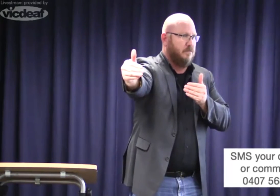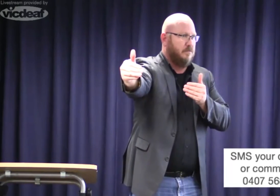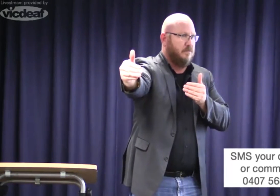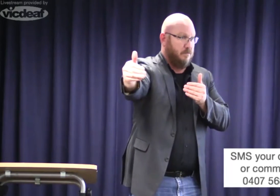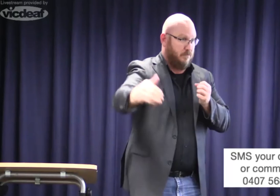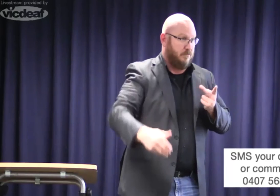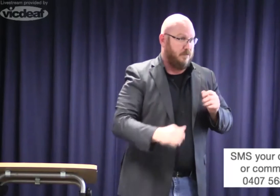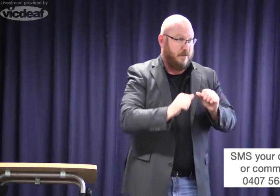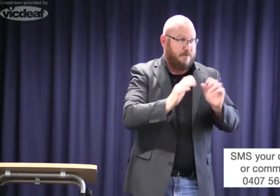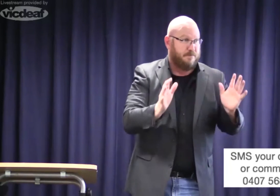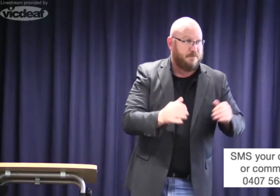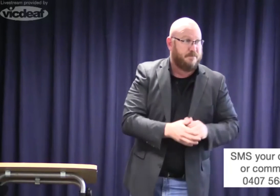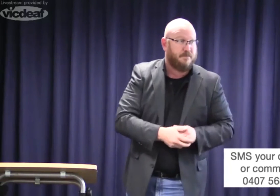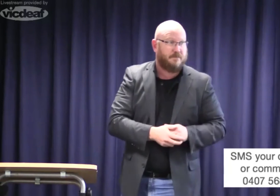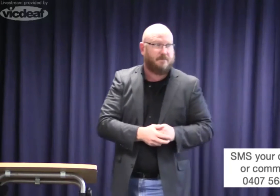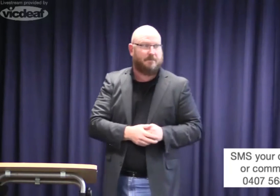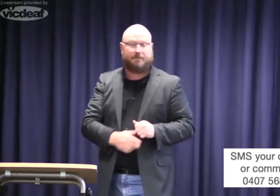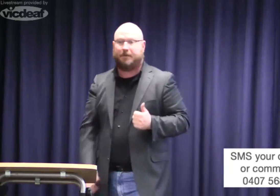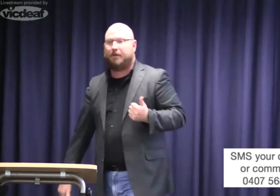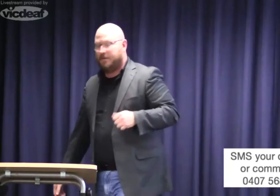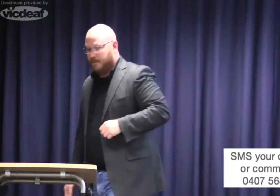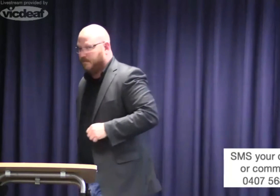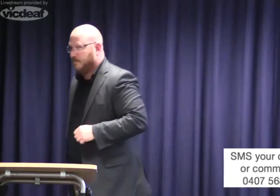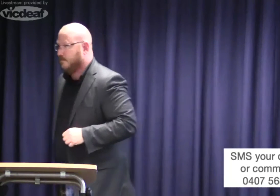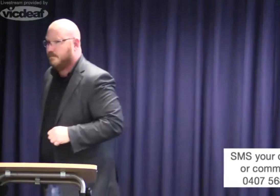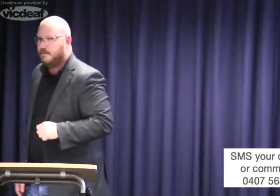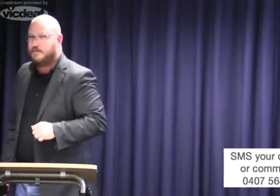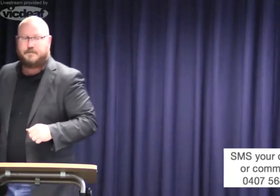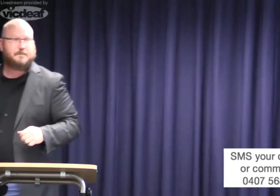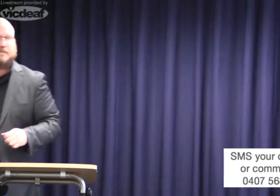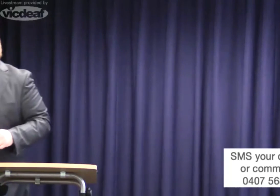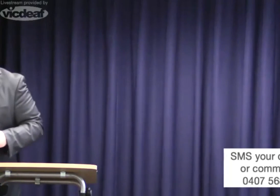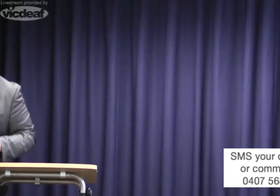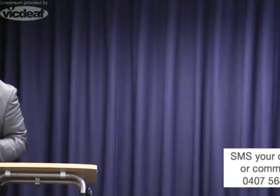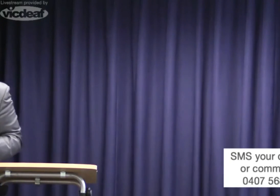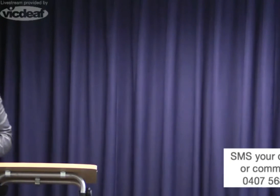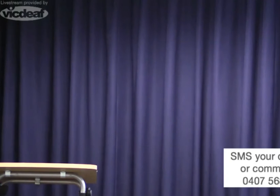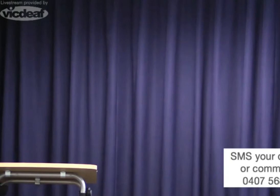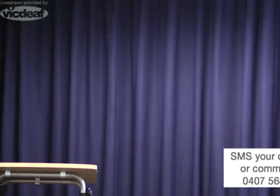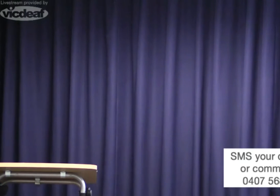at the age of 64, you have longevity of cover with the NDIS.